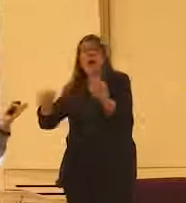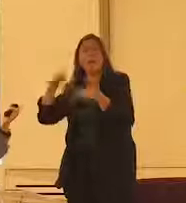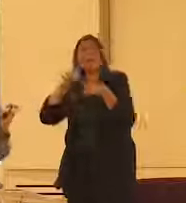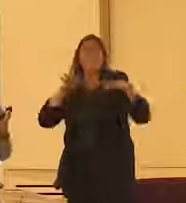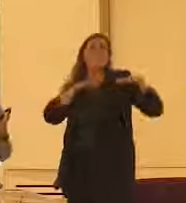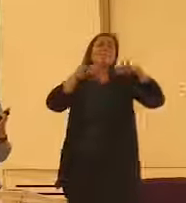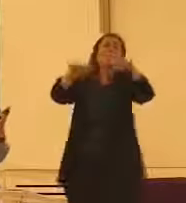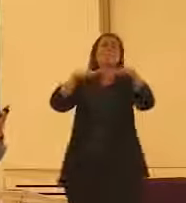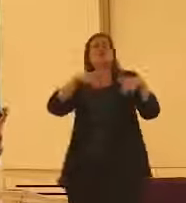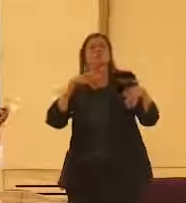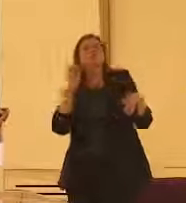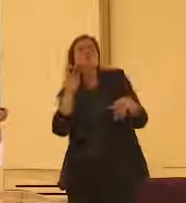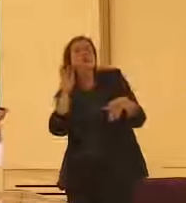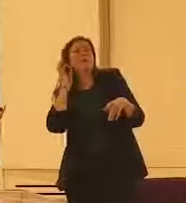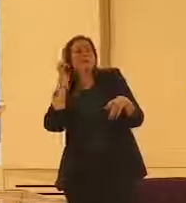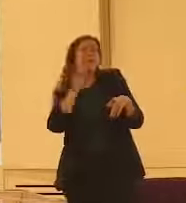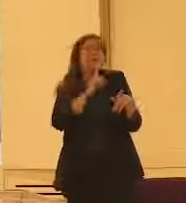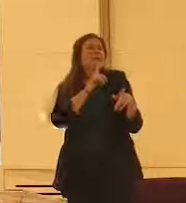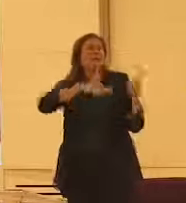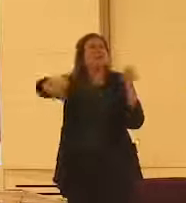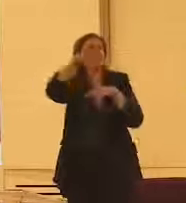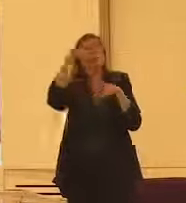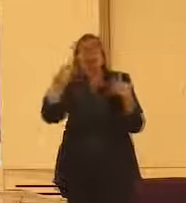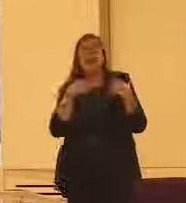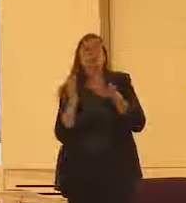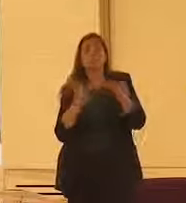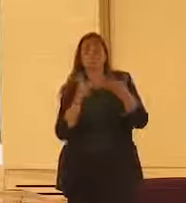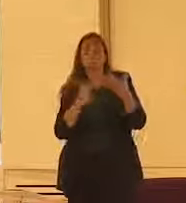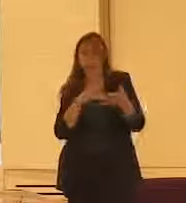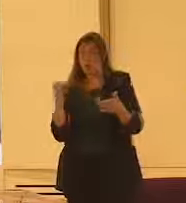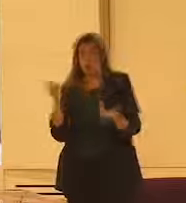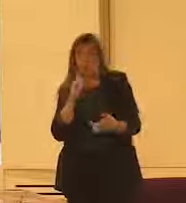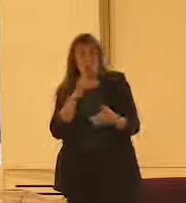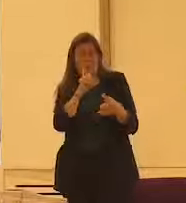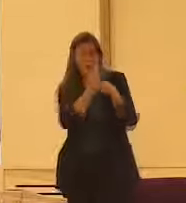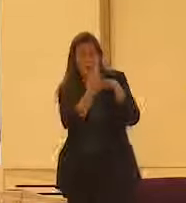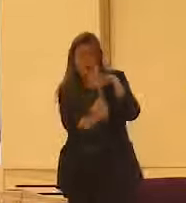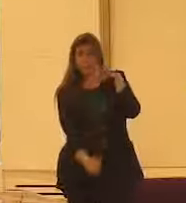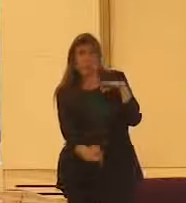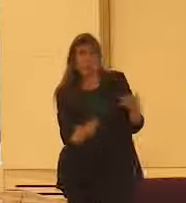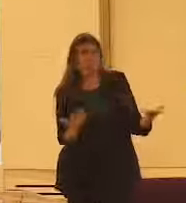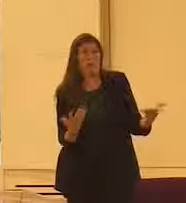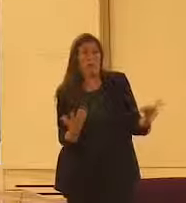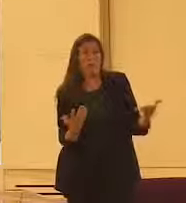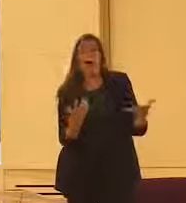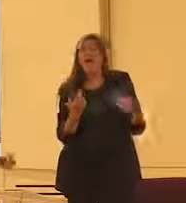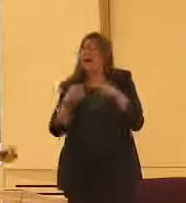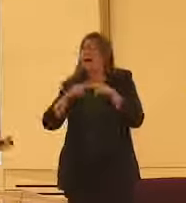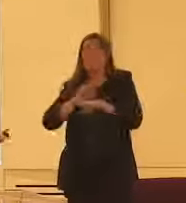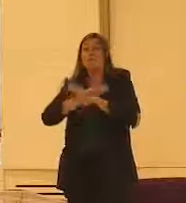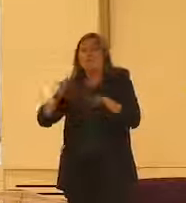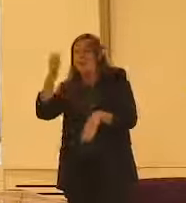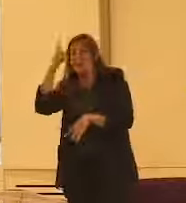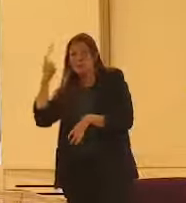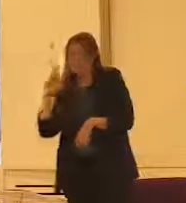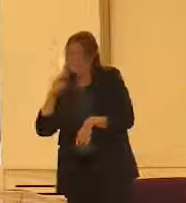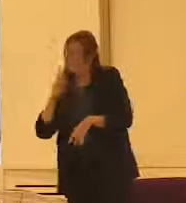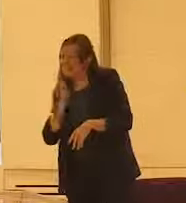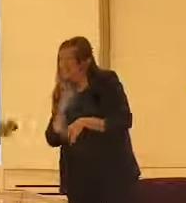problems. It's incredibly hard if you don't understand deafness and you don't understand sign language. And that's why we